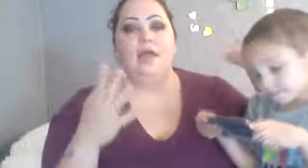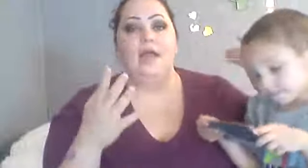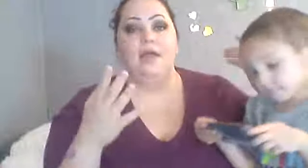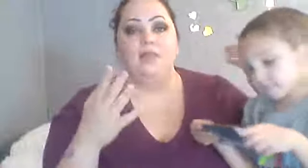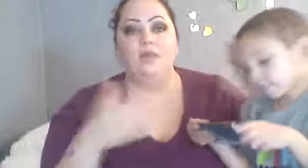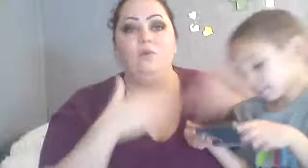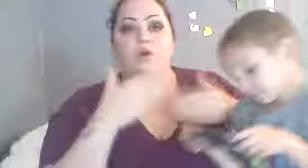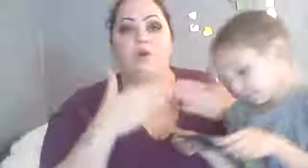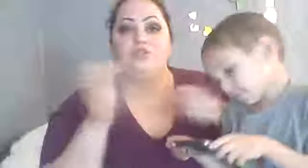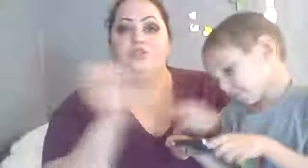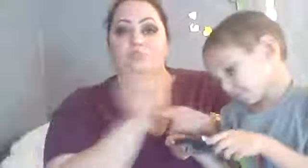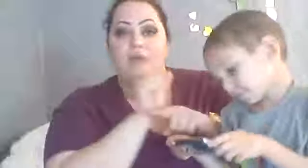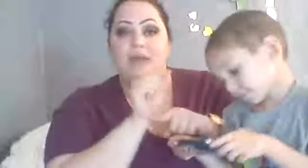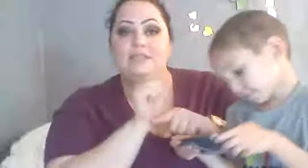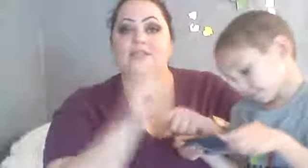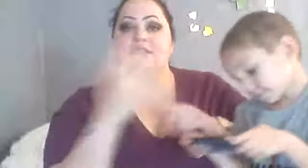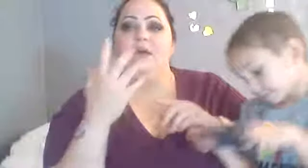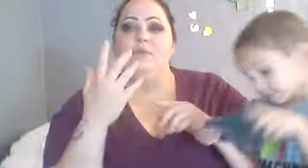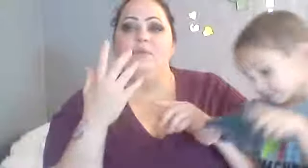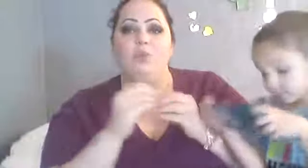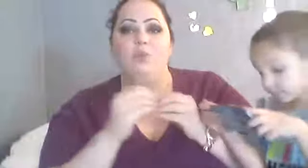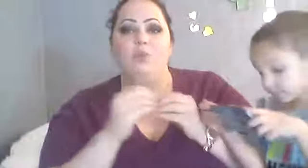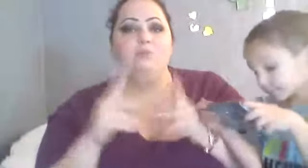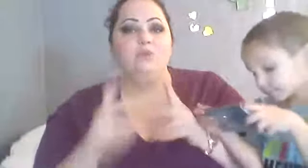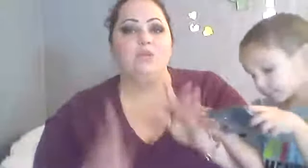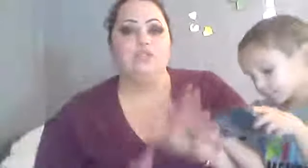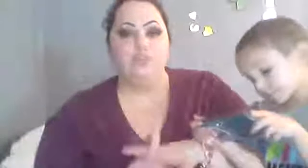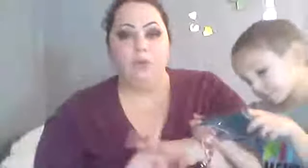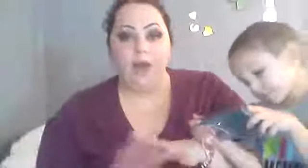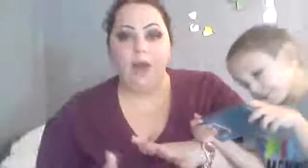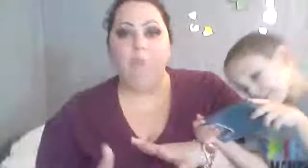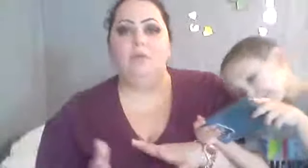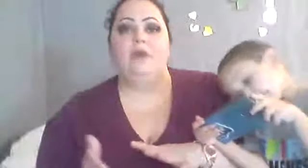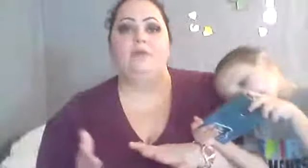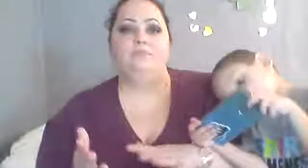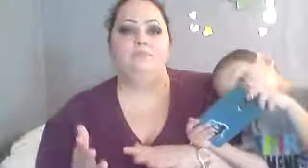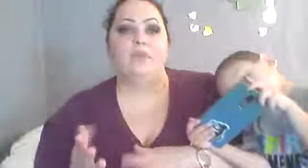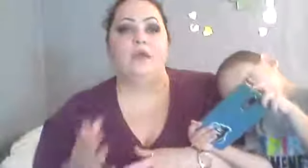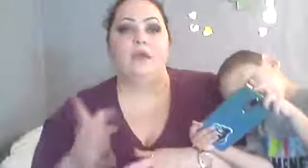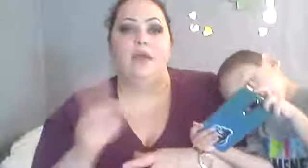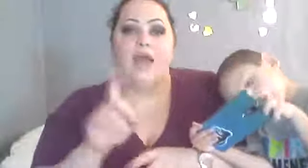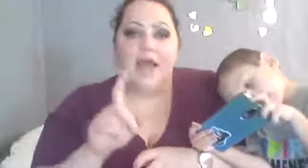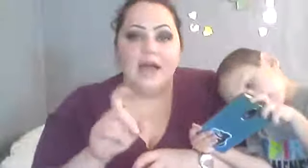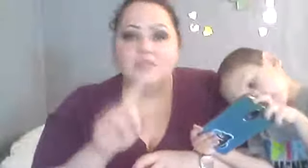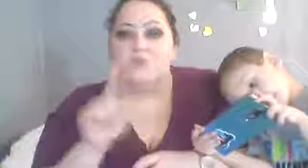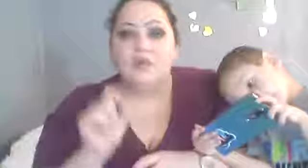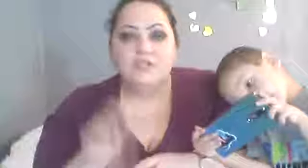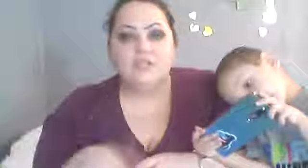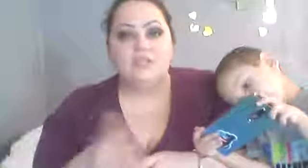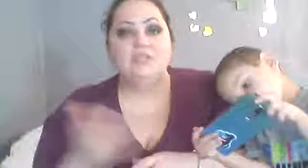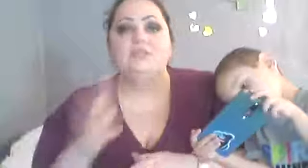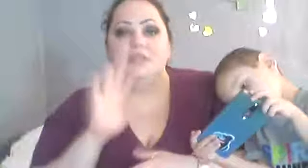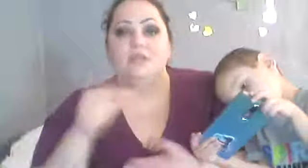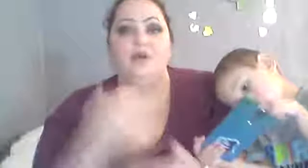And then we'll go into practice. That way more people can show up and ask questions and all of